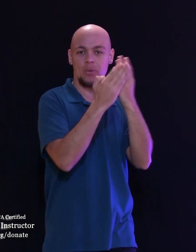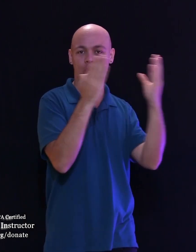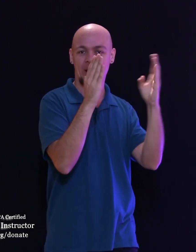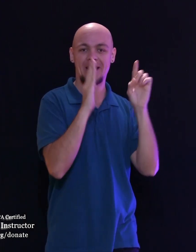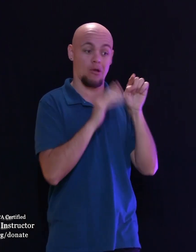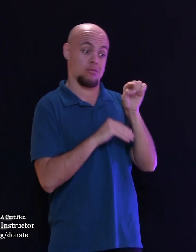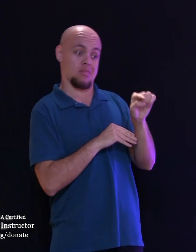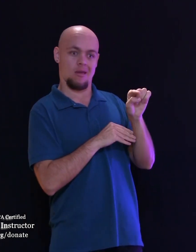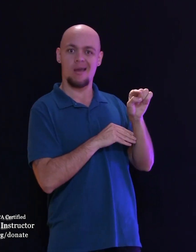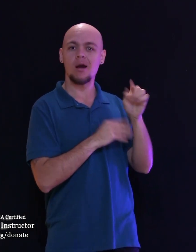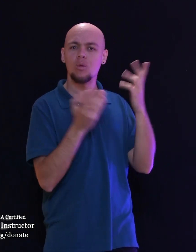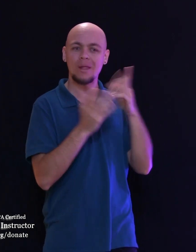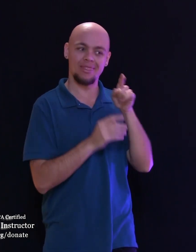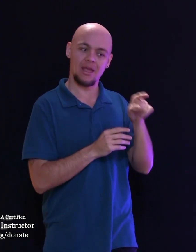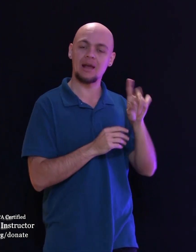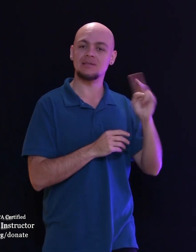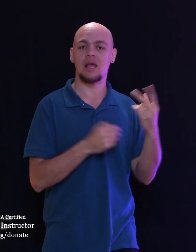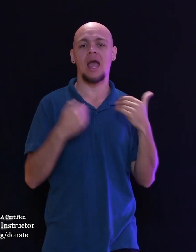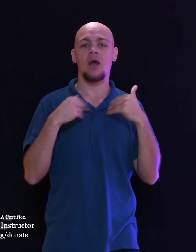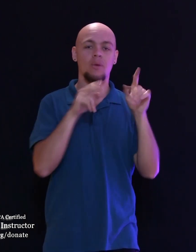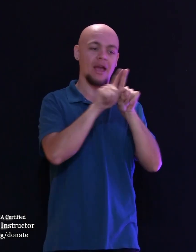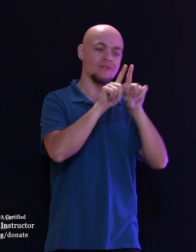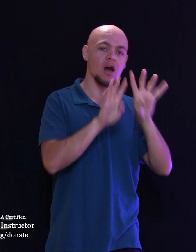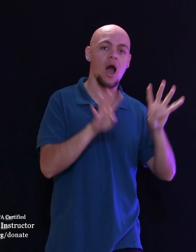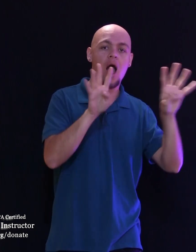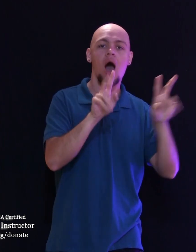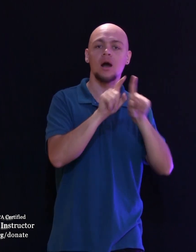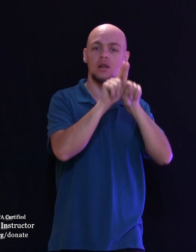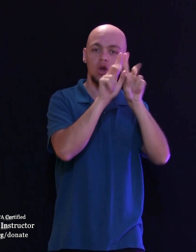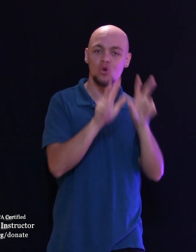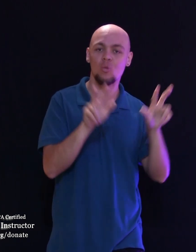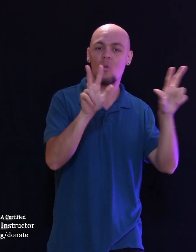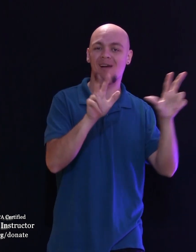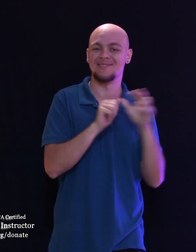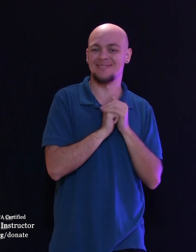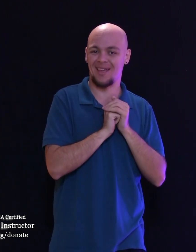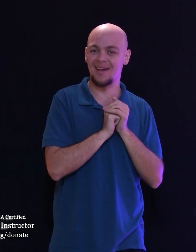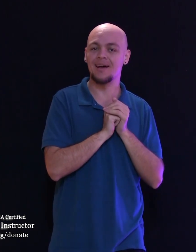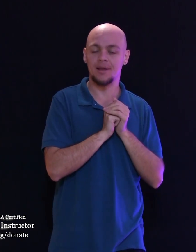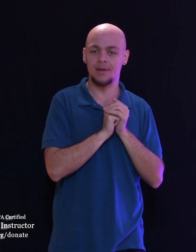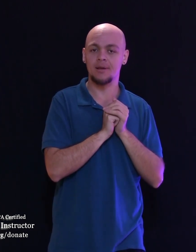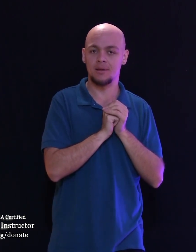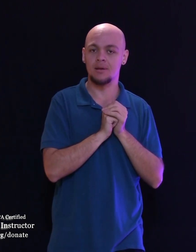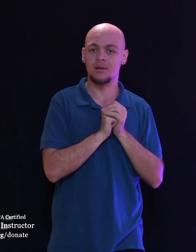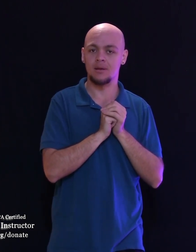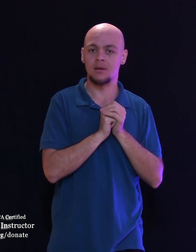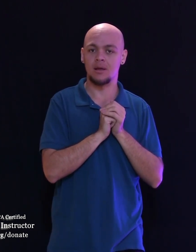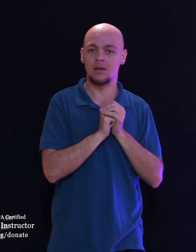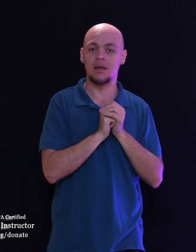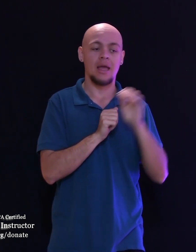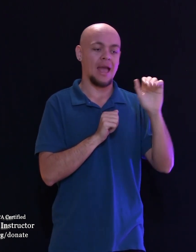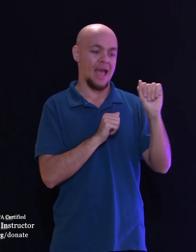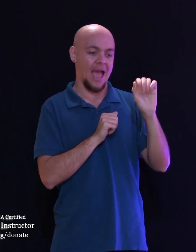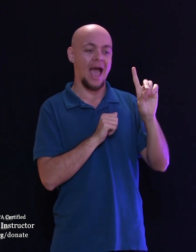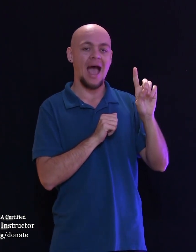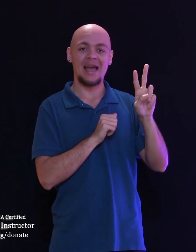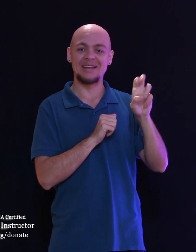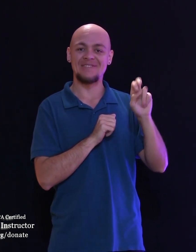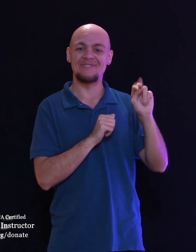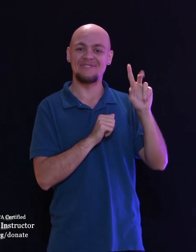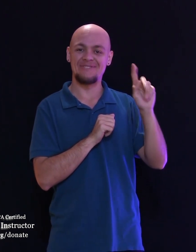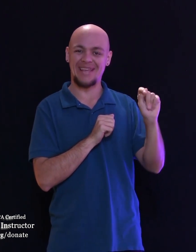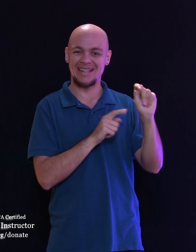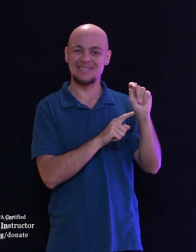other window, what's over there? We got Hanukkah and Kwanzaa, right? We have an Advent over